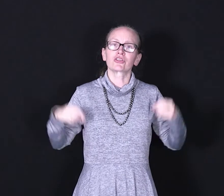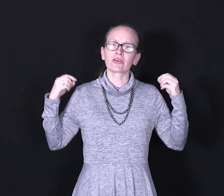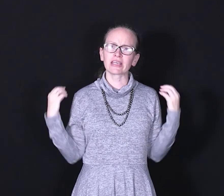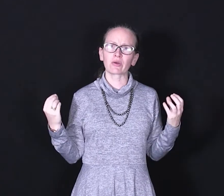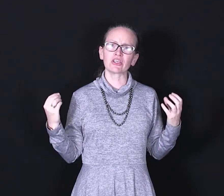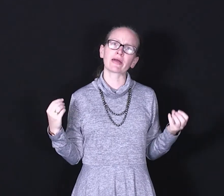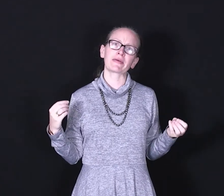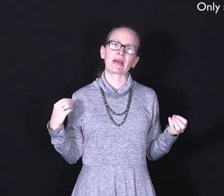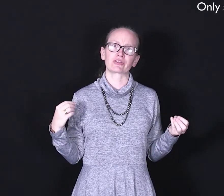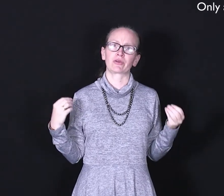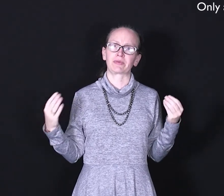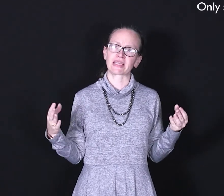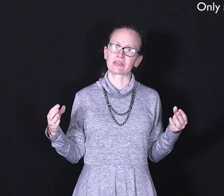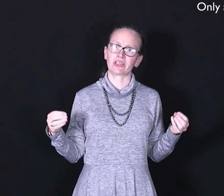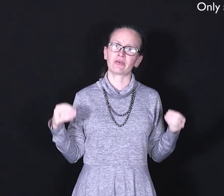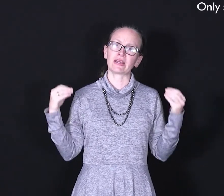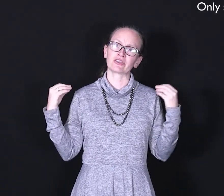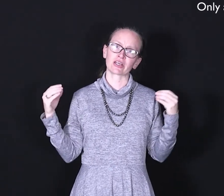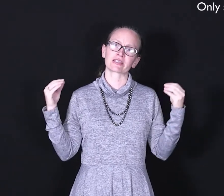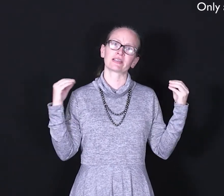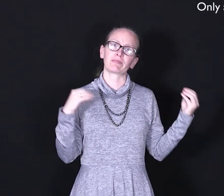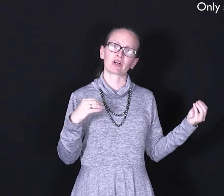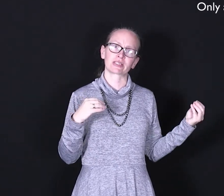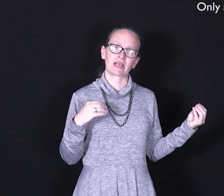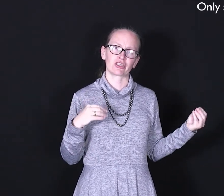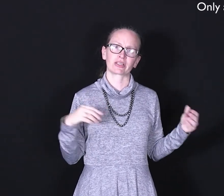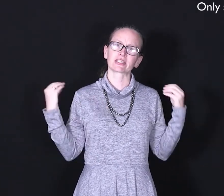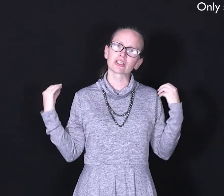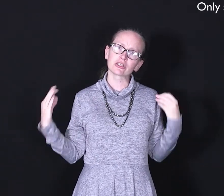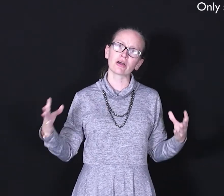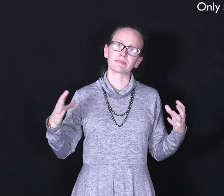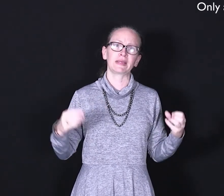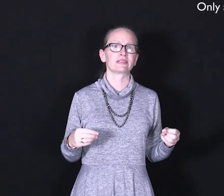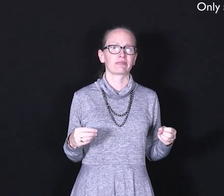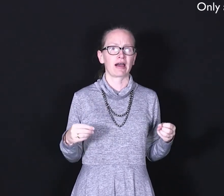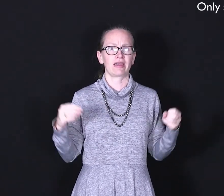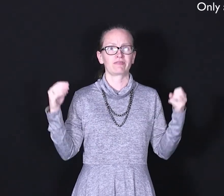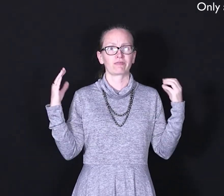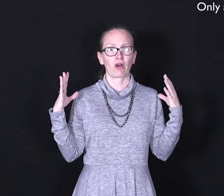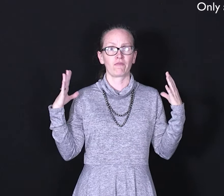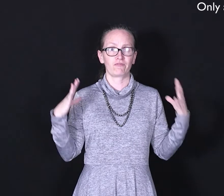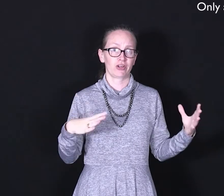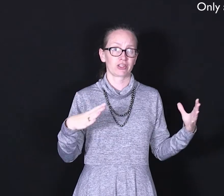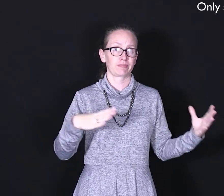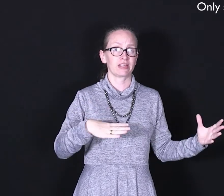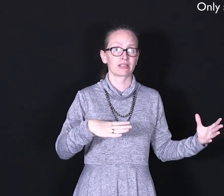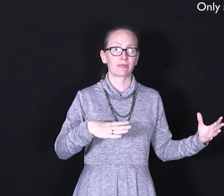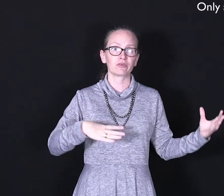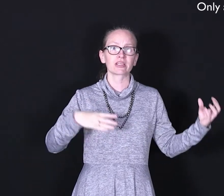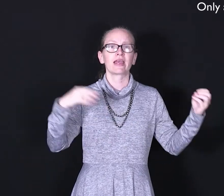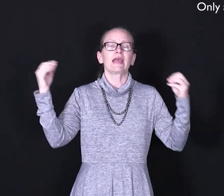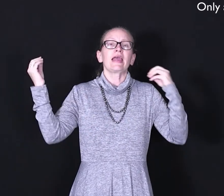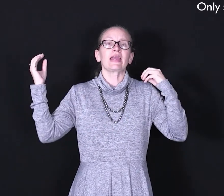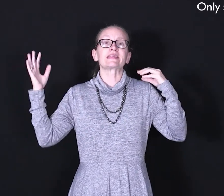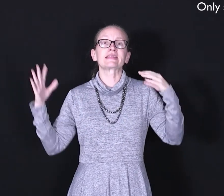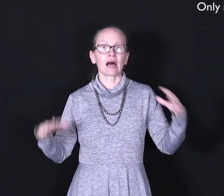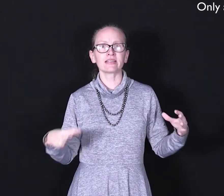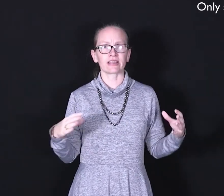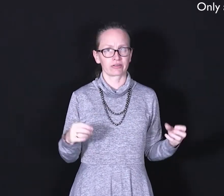the equation I'm about to present to you is just an approximation. It's not been derived from first principles. It does